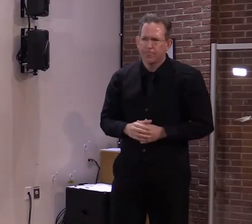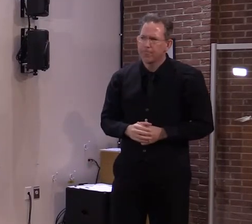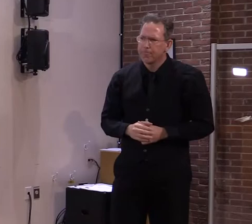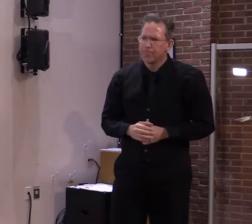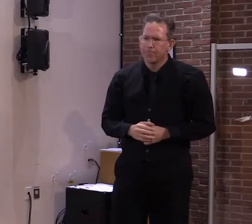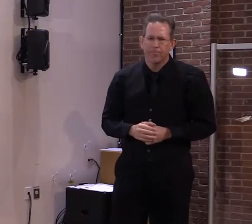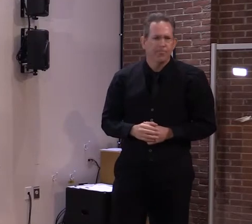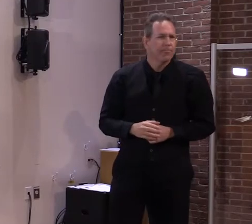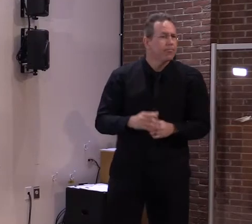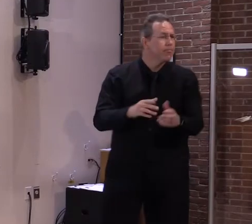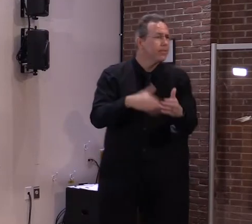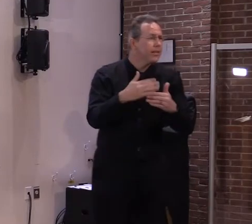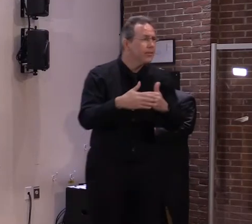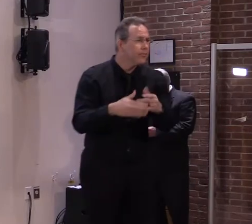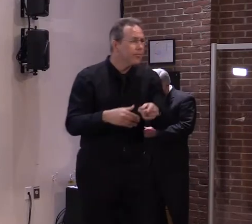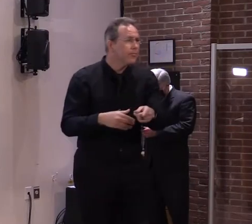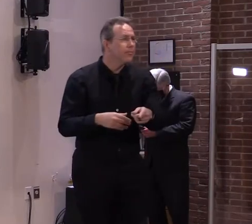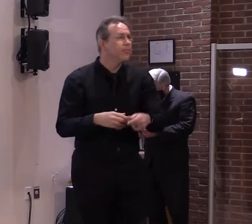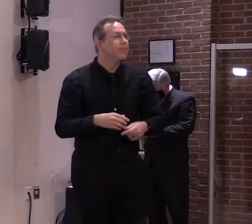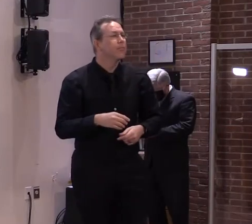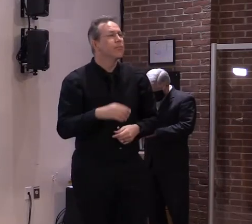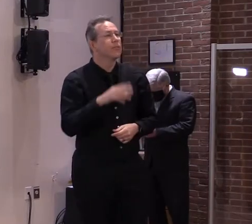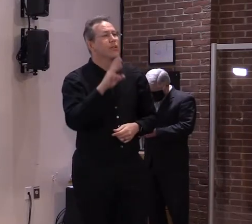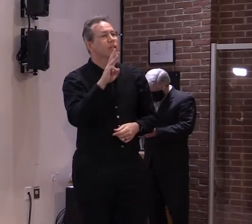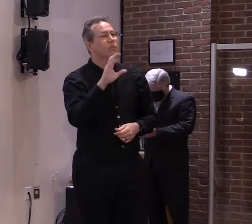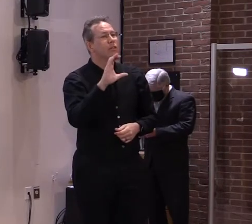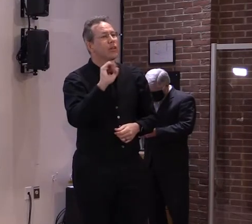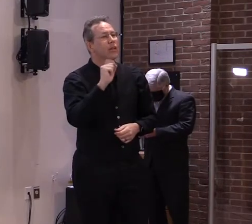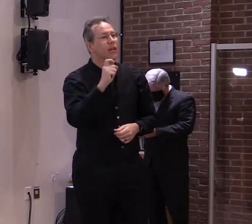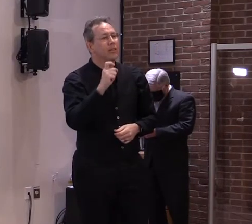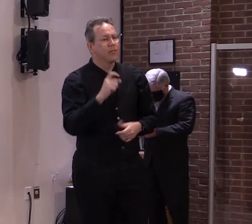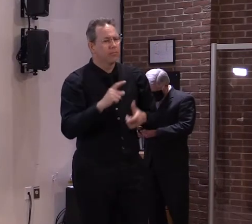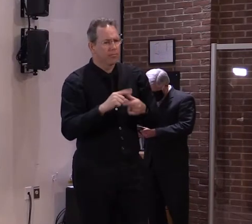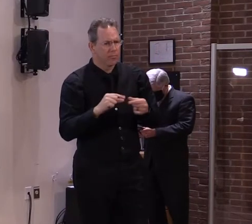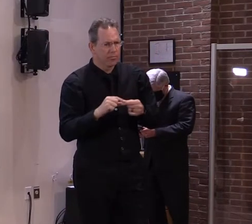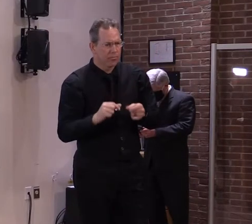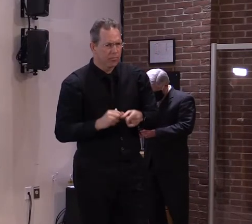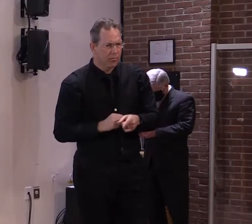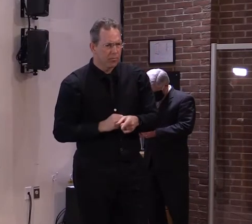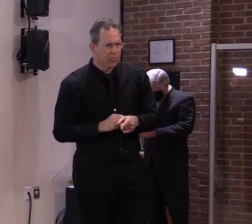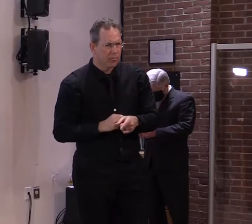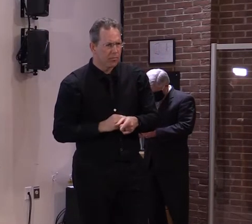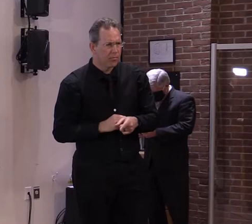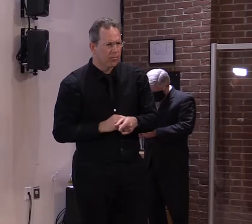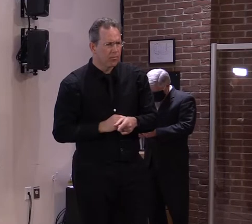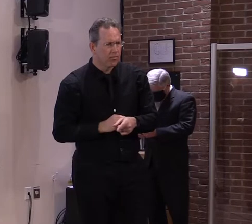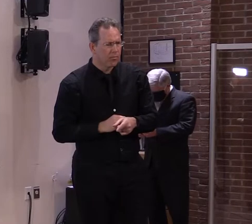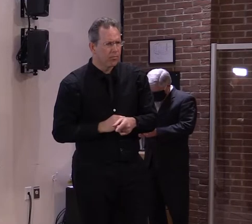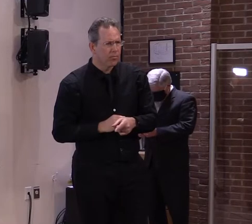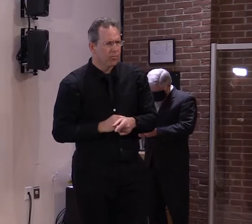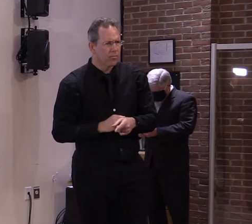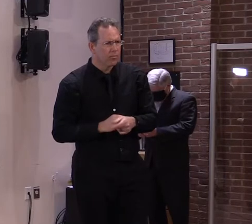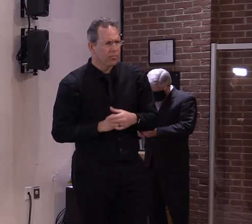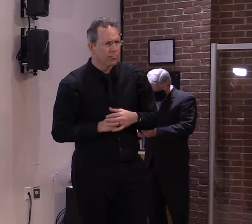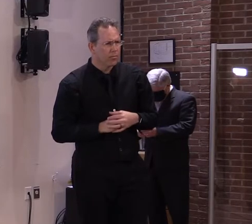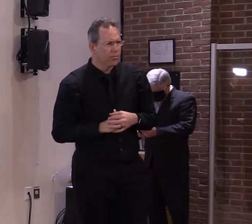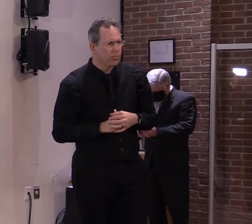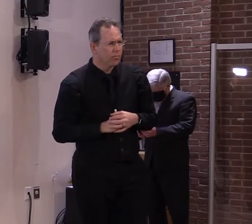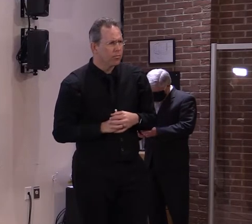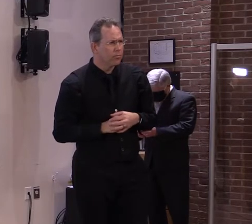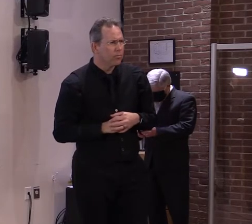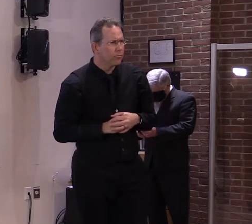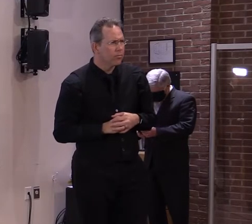Avery, WCAS. With the loosening of the travel restrictions starting on Friday, do you see there